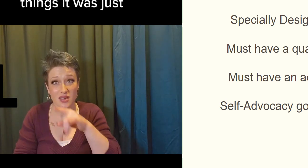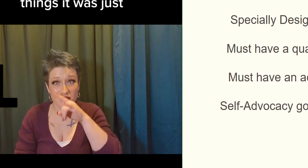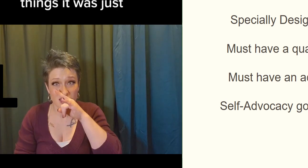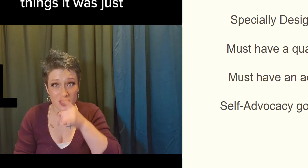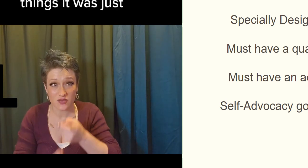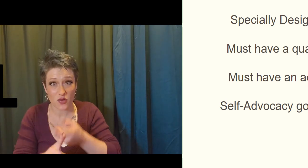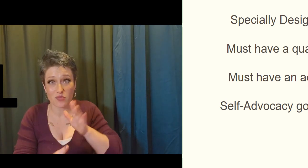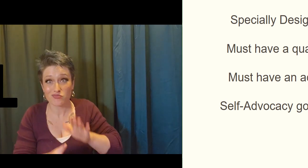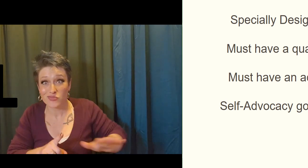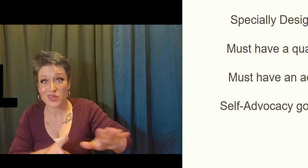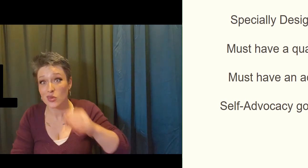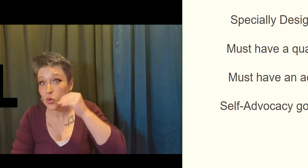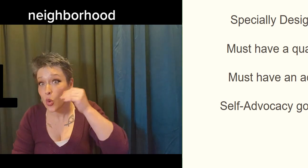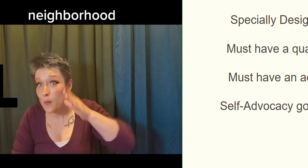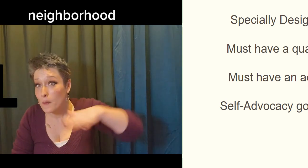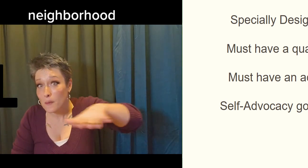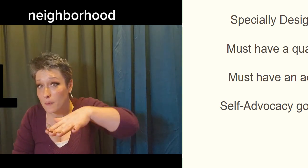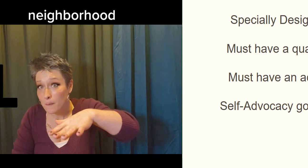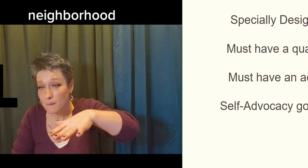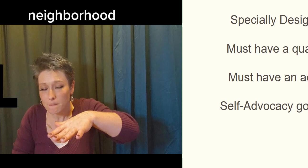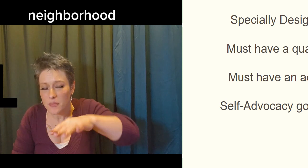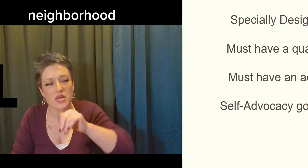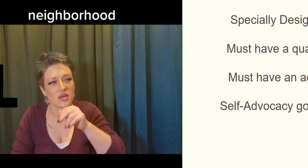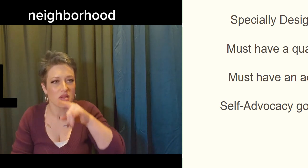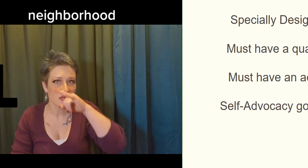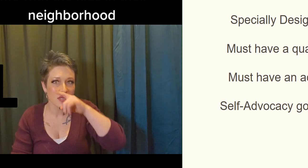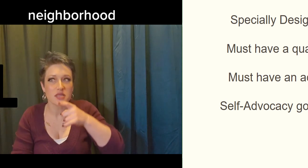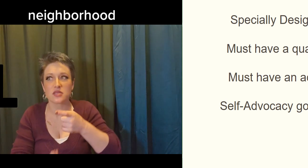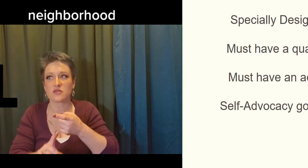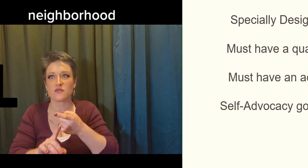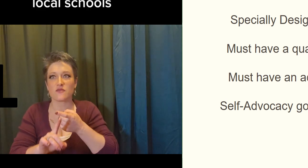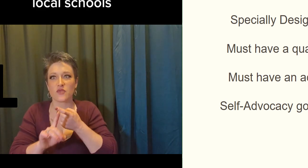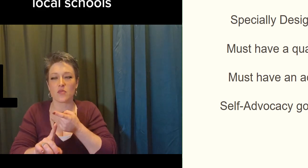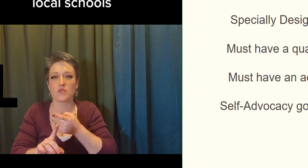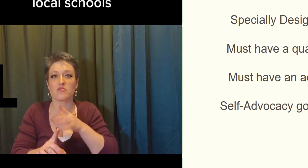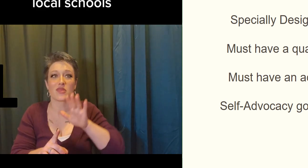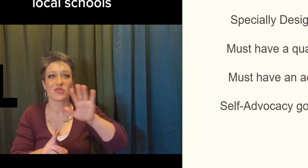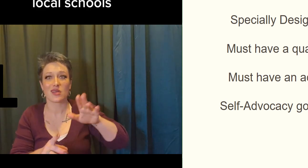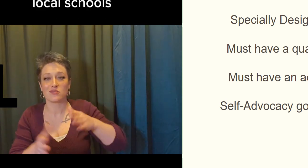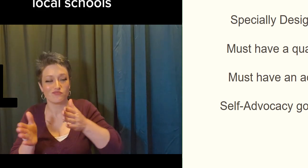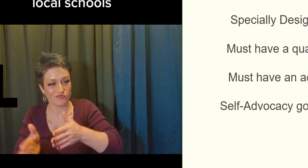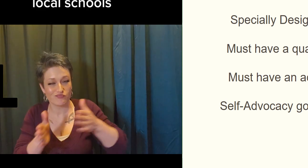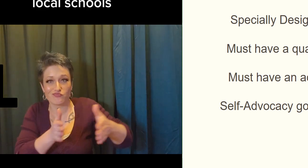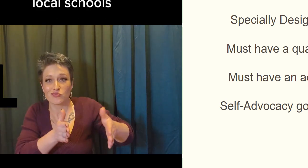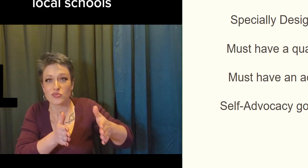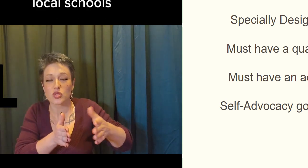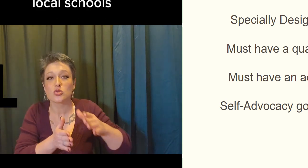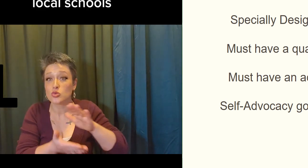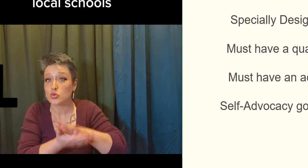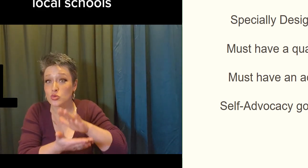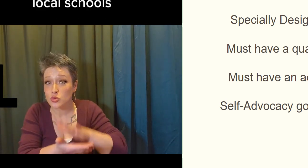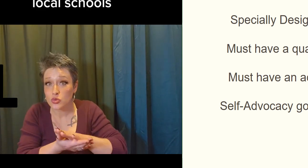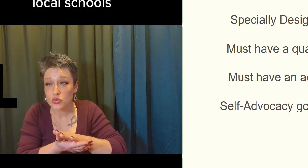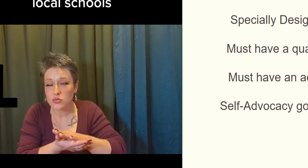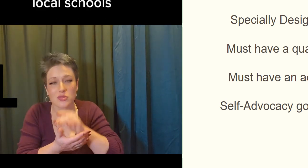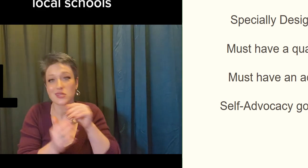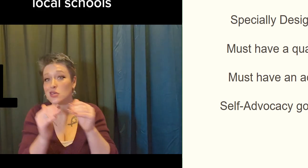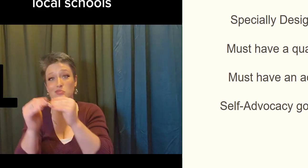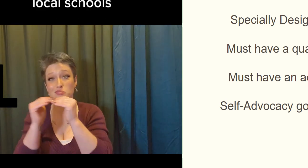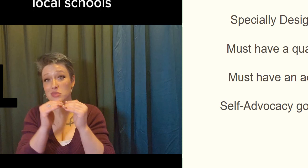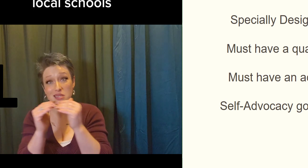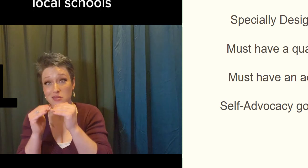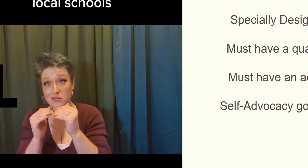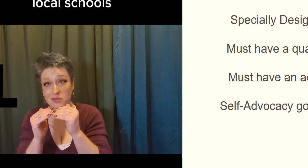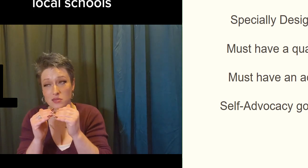just, they didn't get to spend any time with the kids in their neighborhood or in their area from